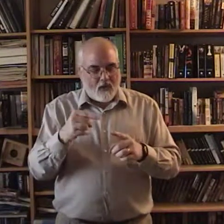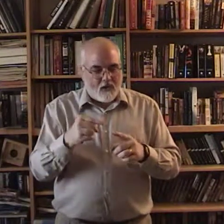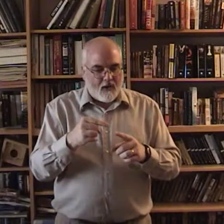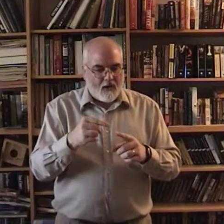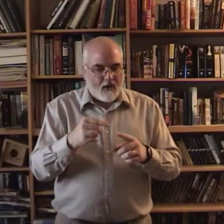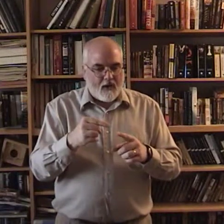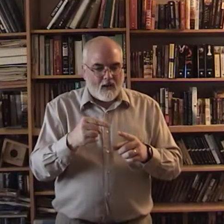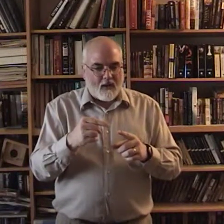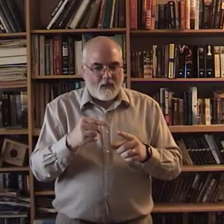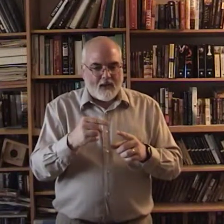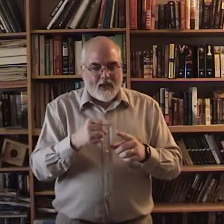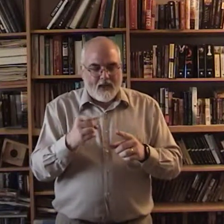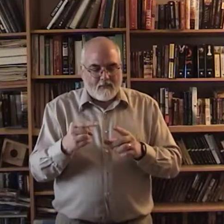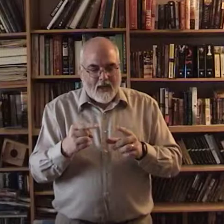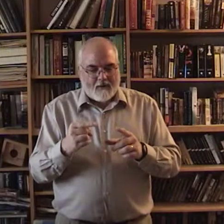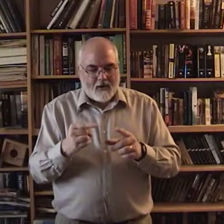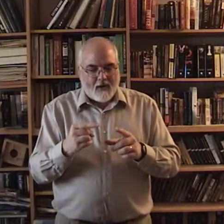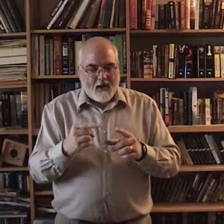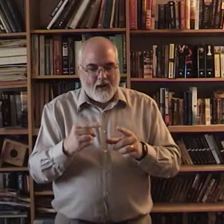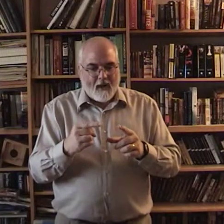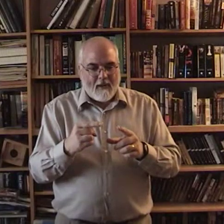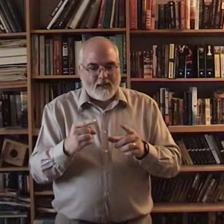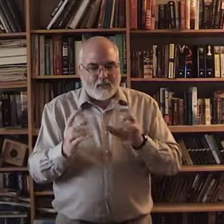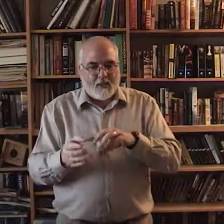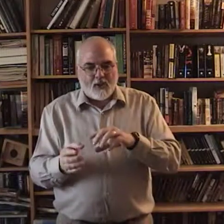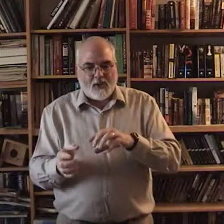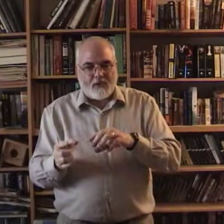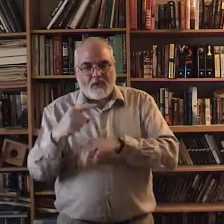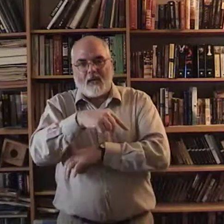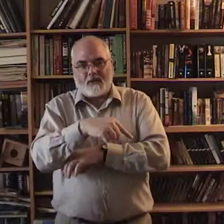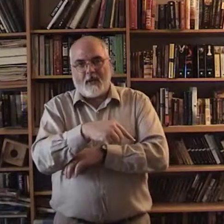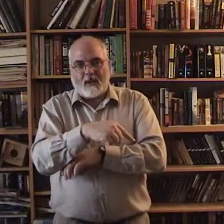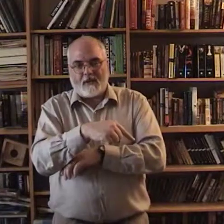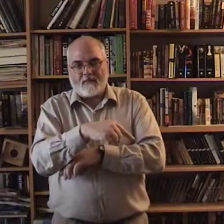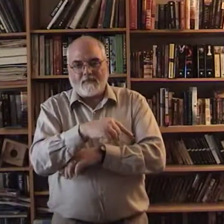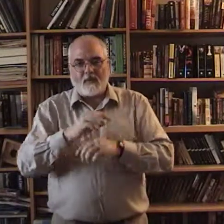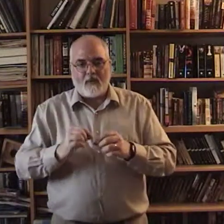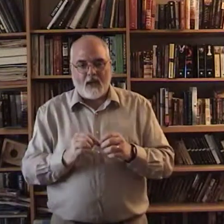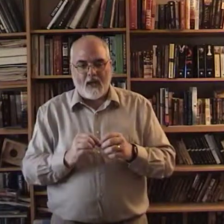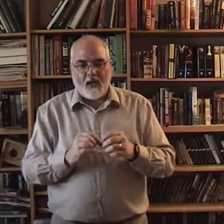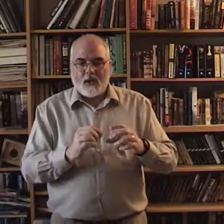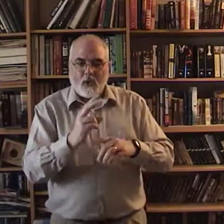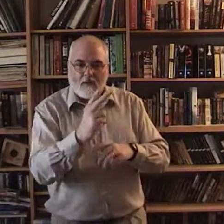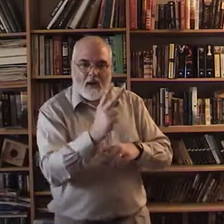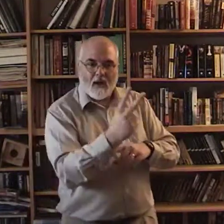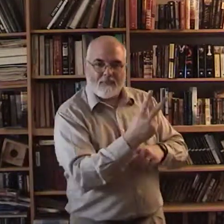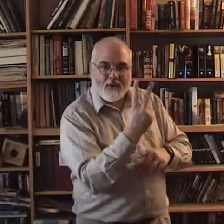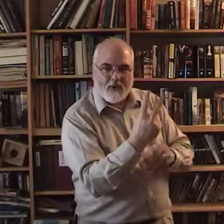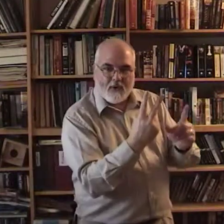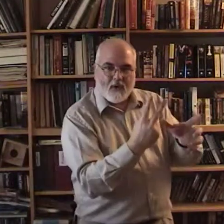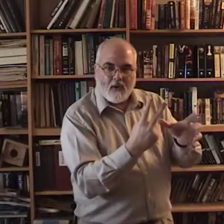word that which comes after and makes it a person that does that. Okay. So I've got a victor,